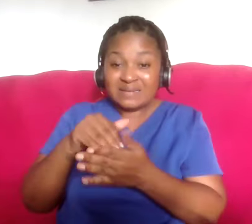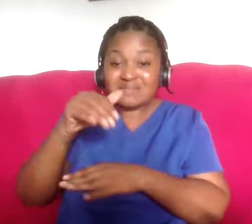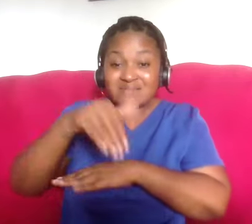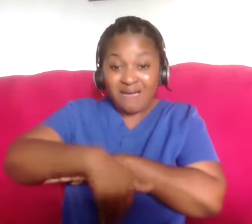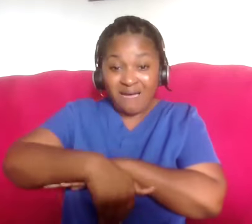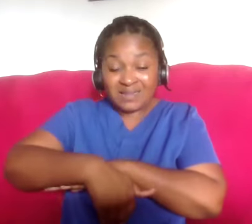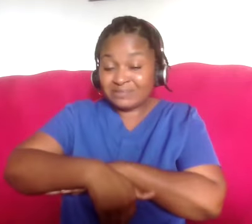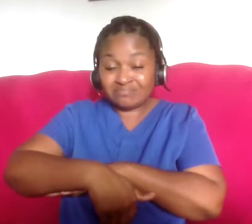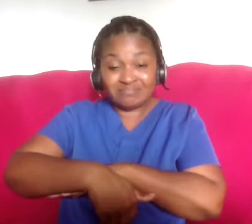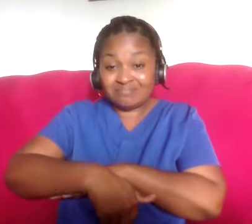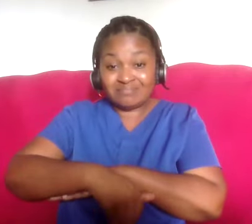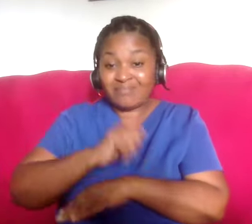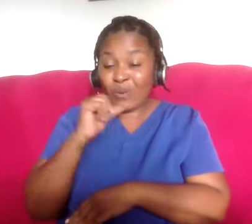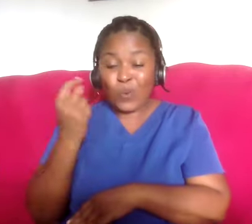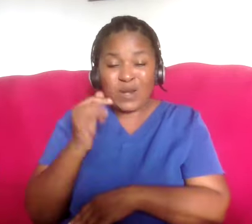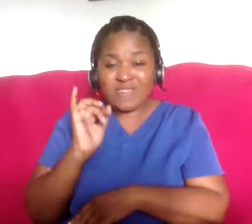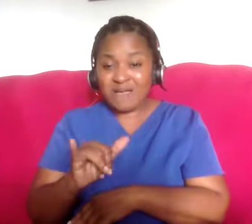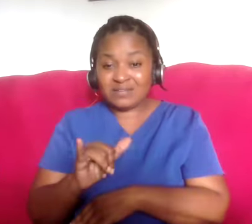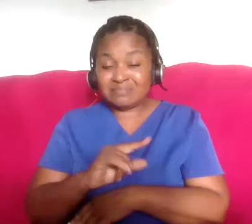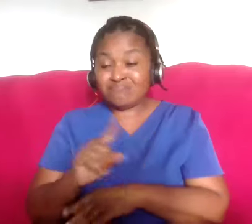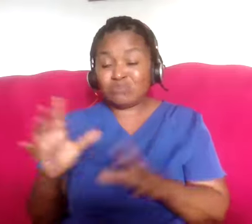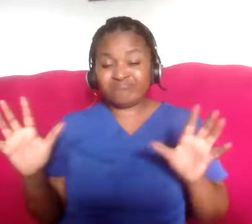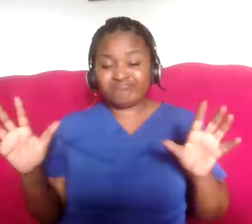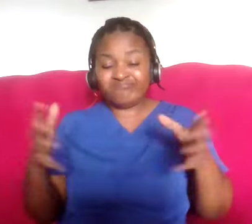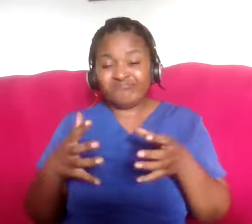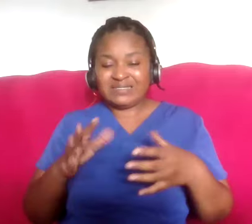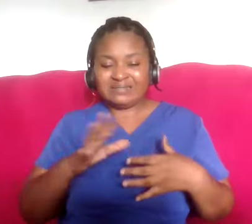but the collective spirit of a people